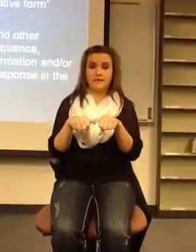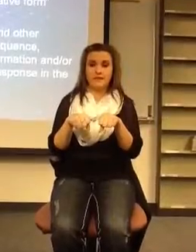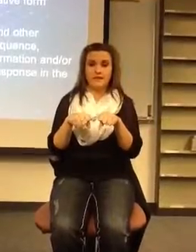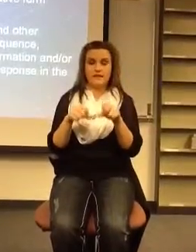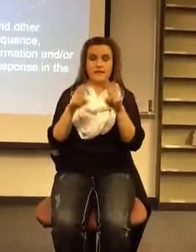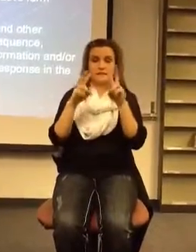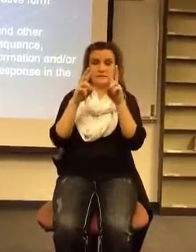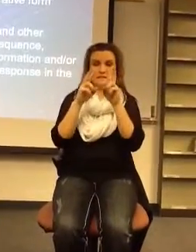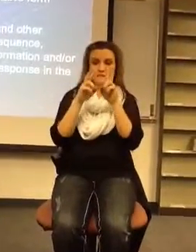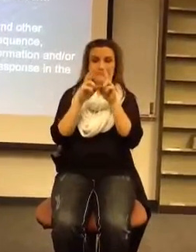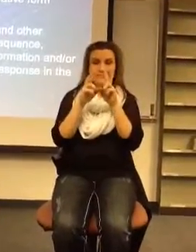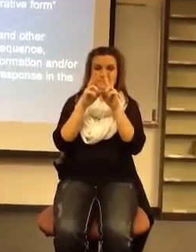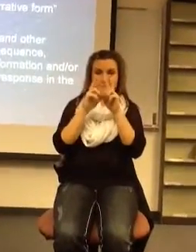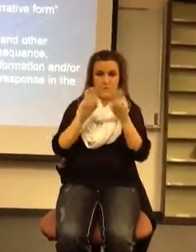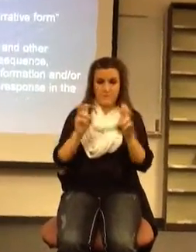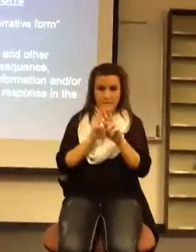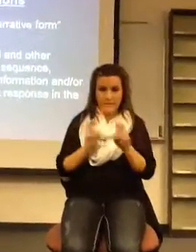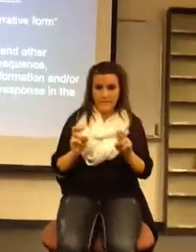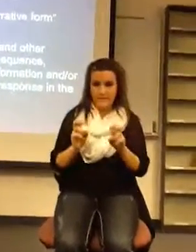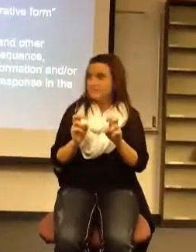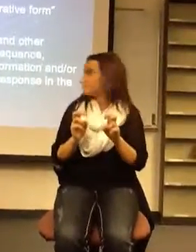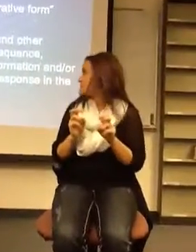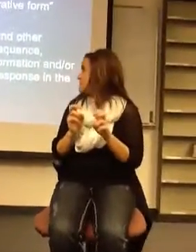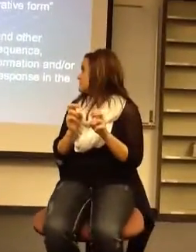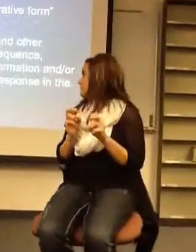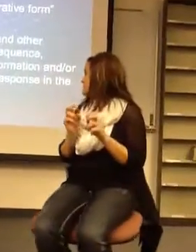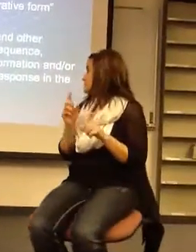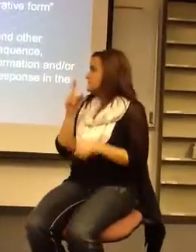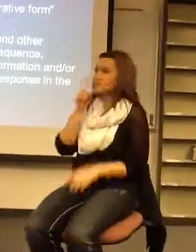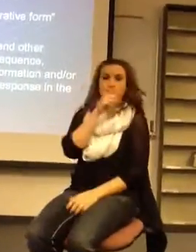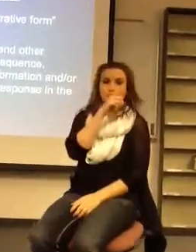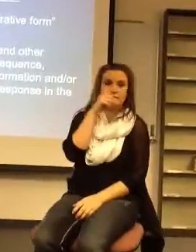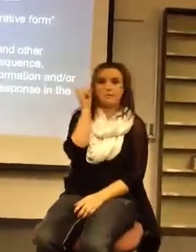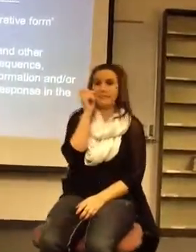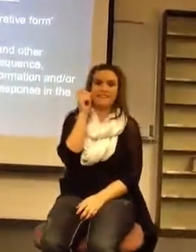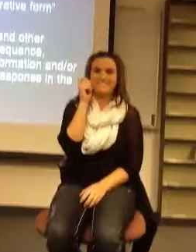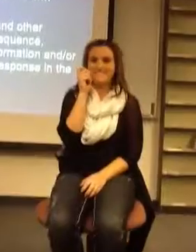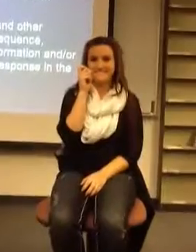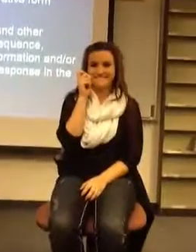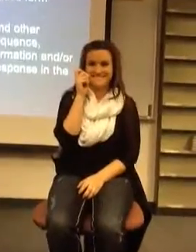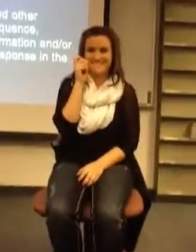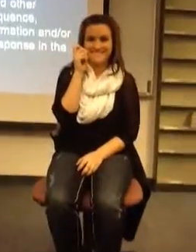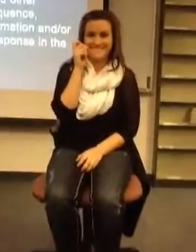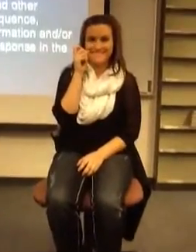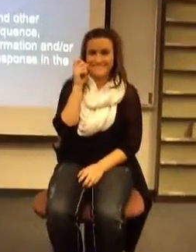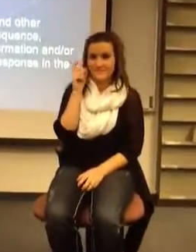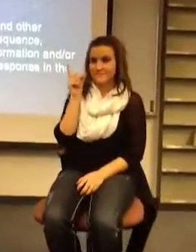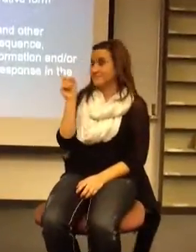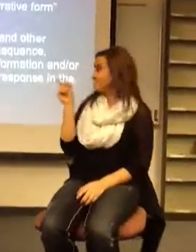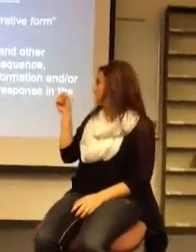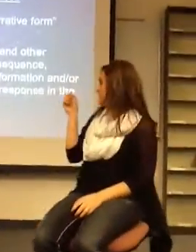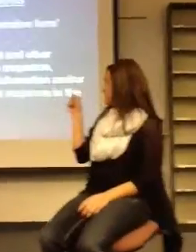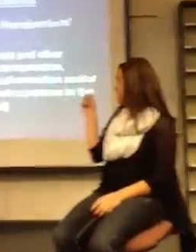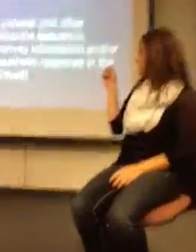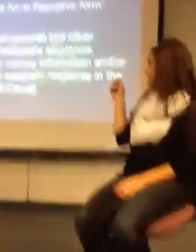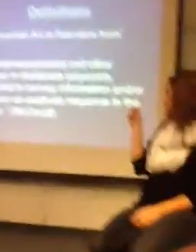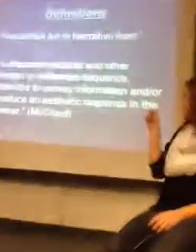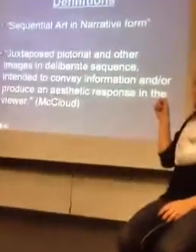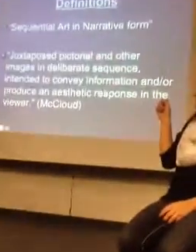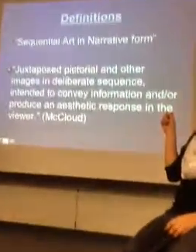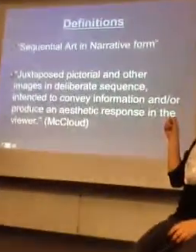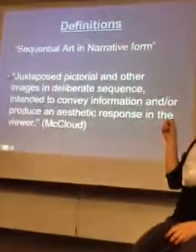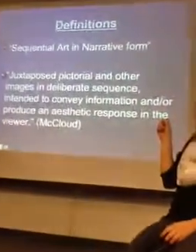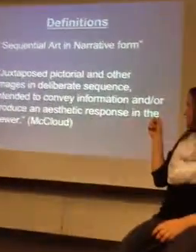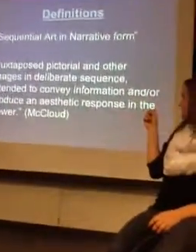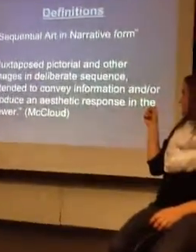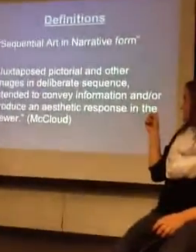complex definition like this, which would be juxtaposed pictorial and other images in deliberate